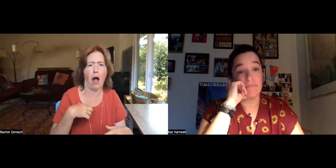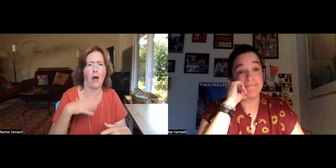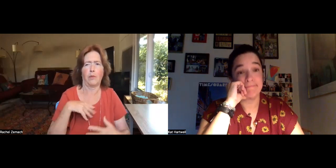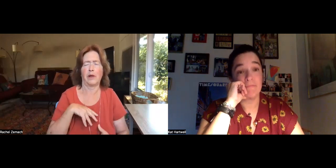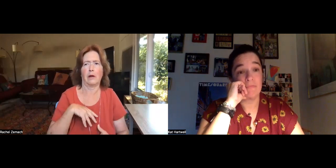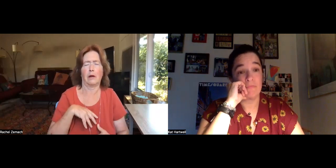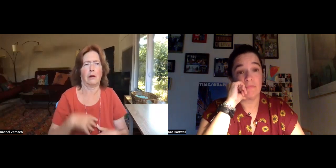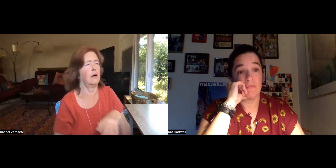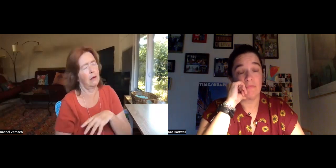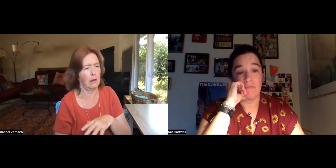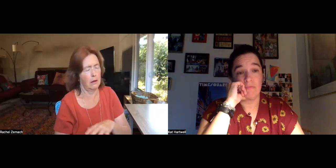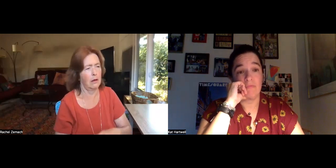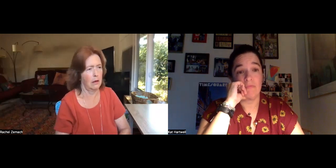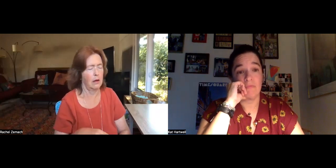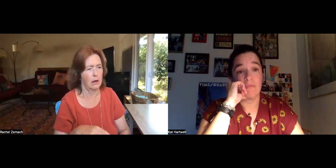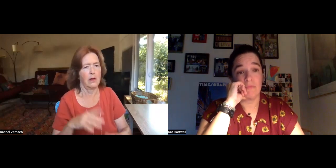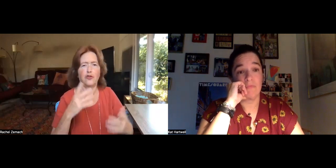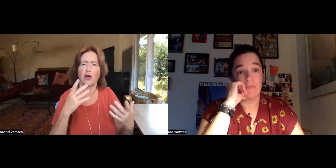I would be dressed